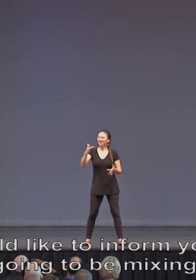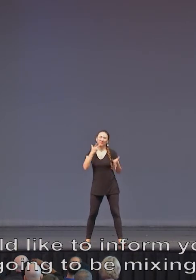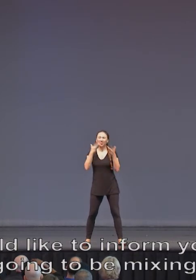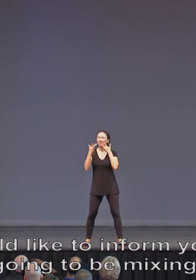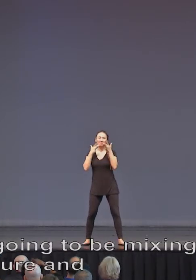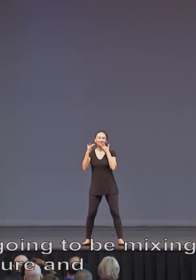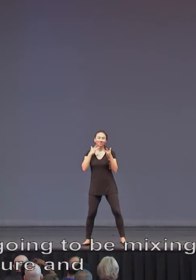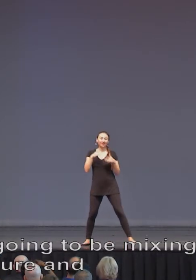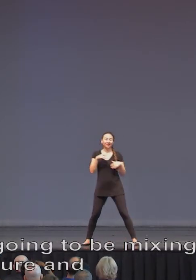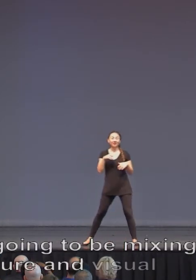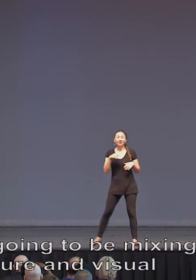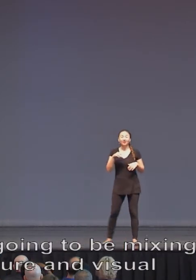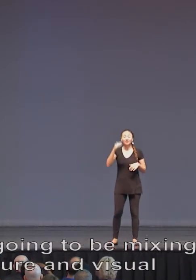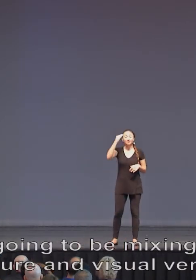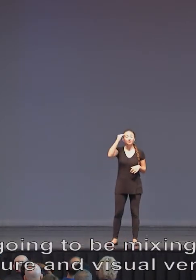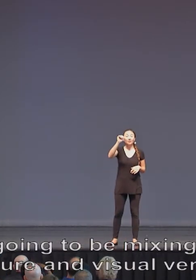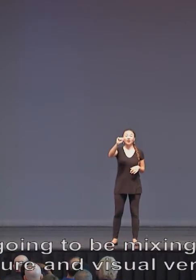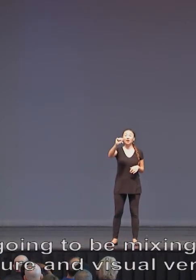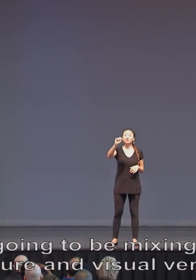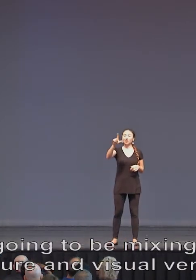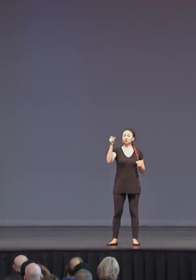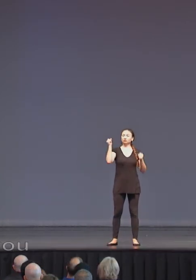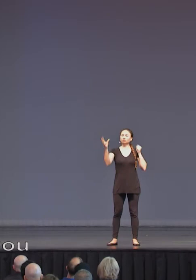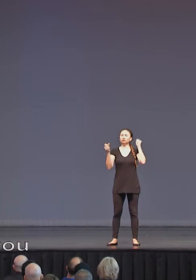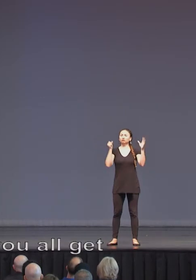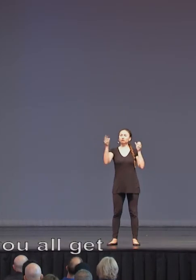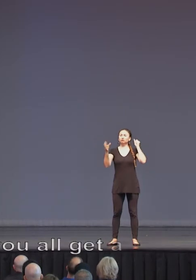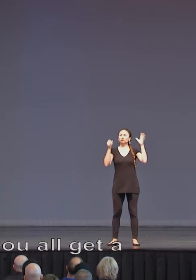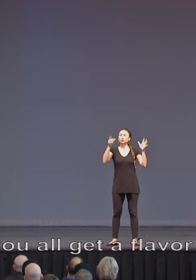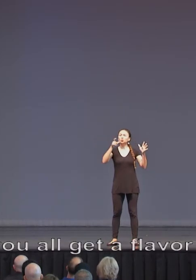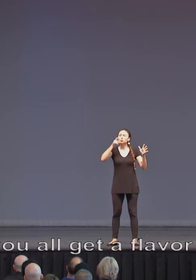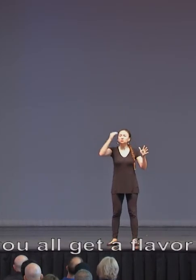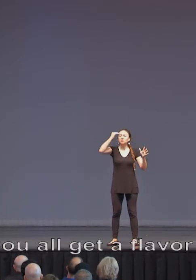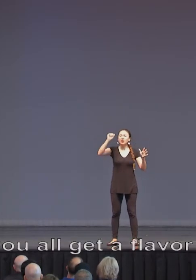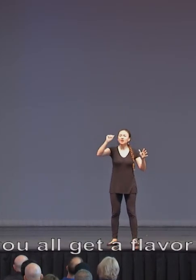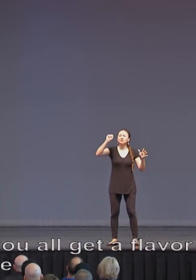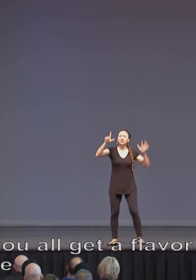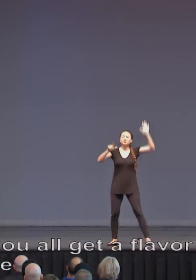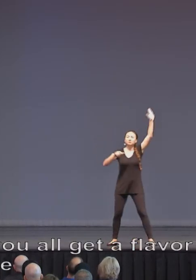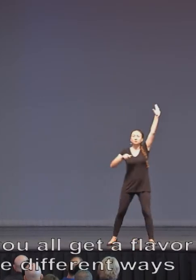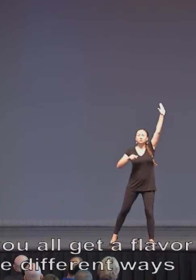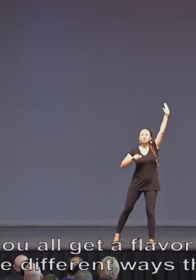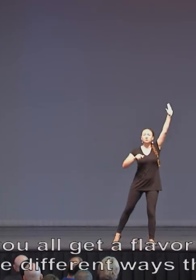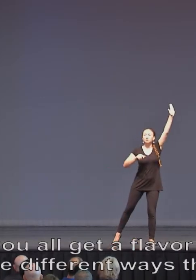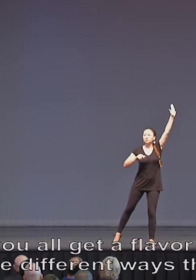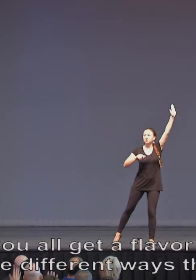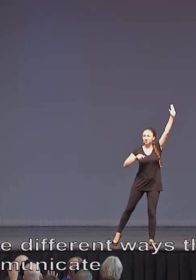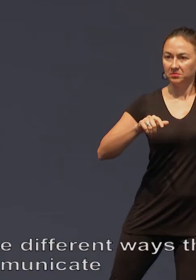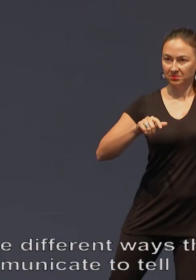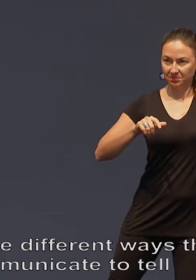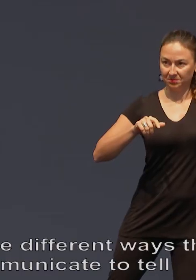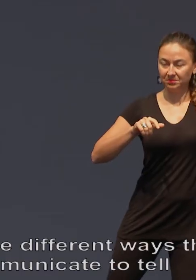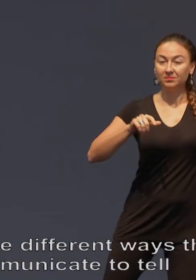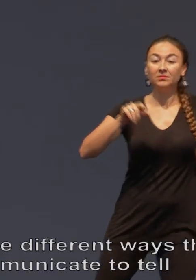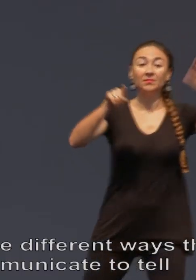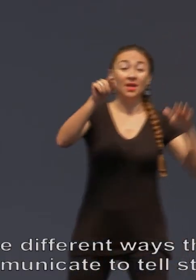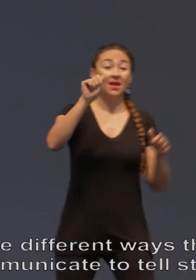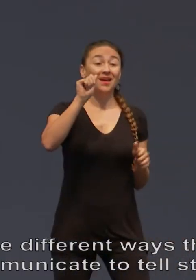you all get a flavor of all of these different ways that we communicate to tell stories. How many of you know American Sign Language?